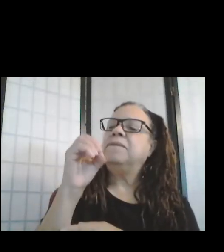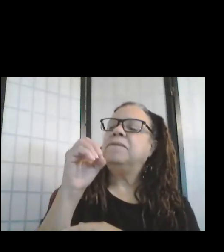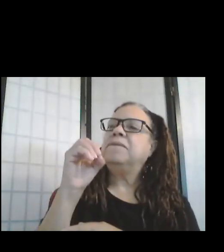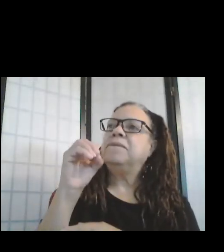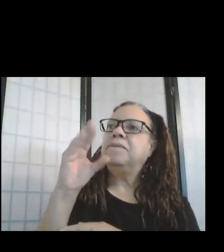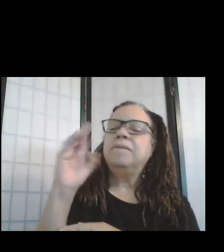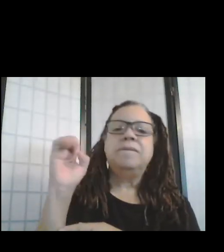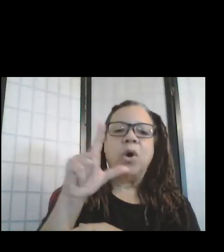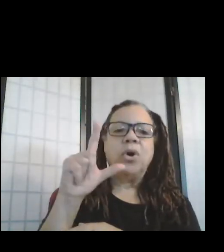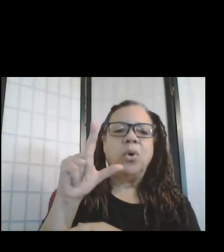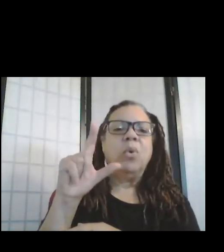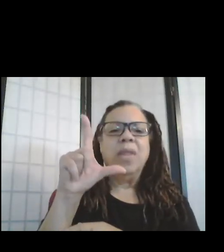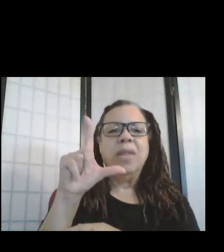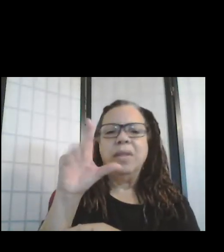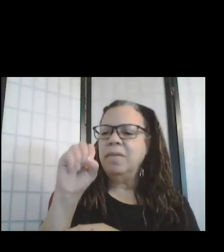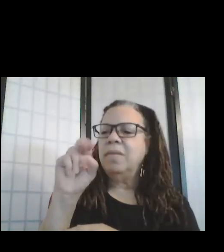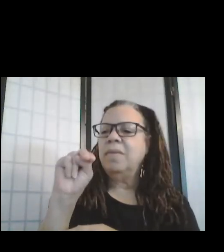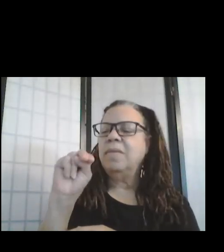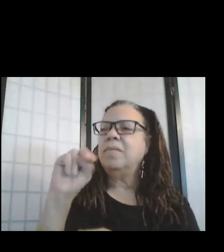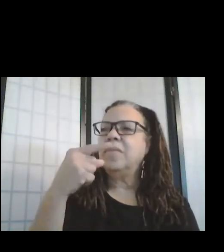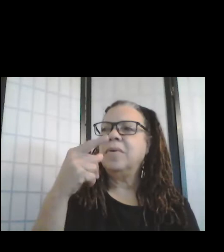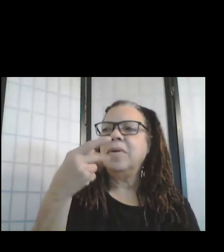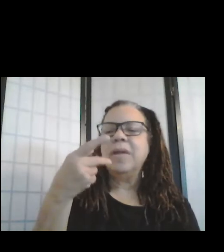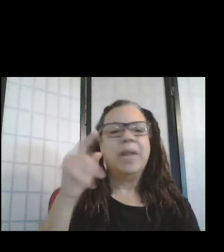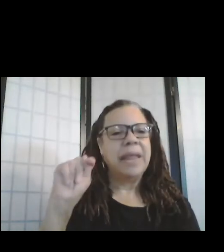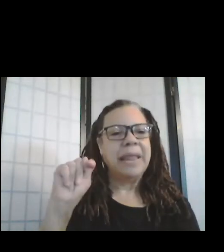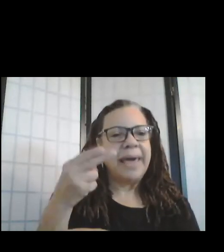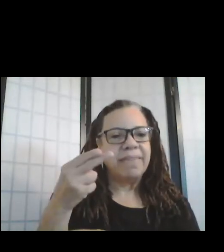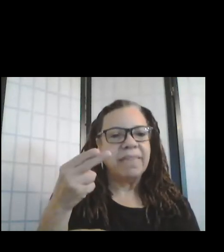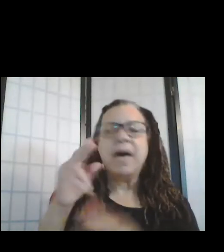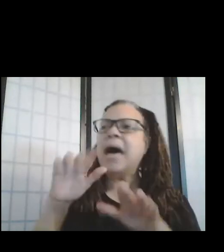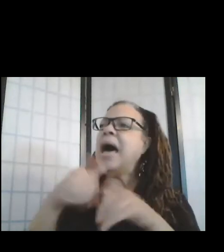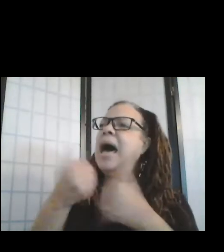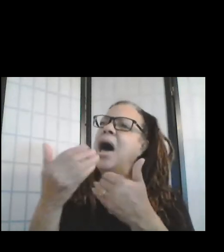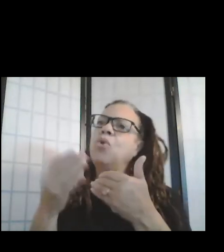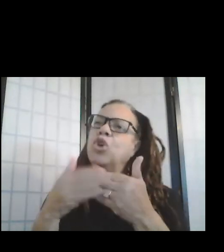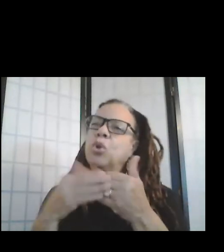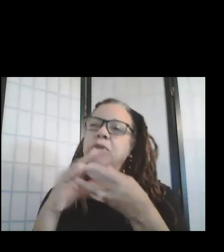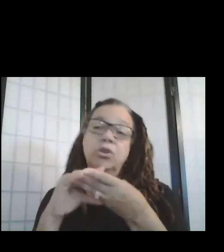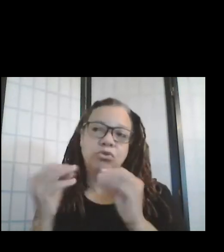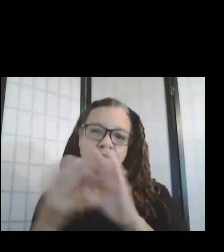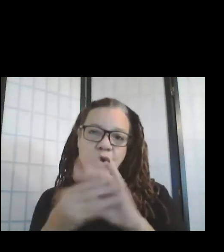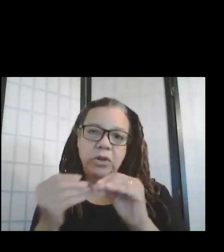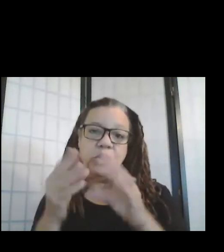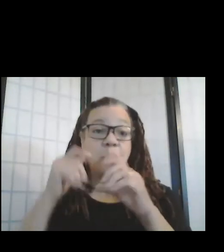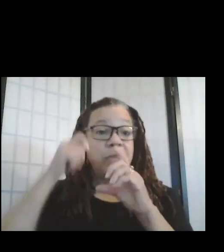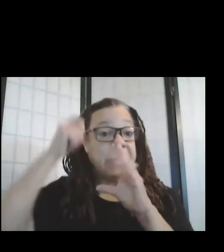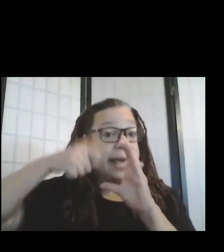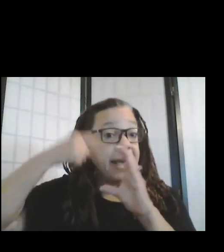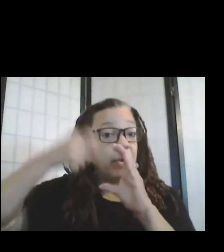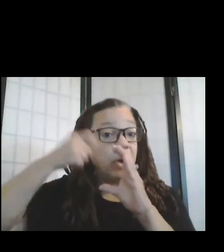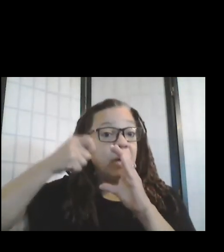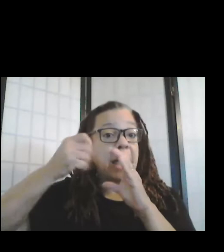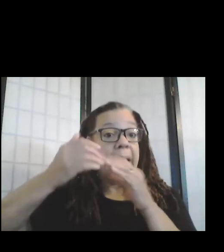close to the story, how close to the materials do you want to have the camera? How